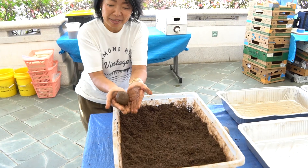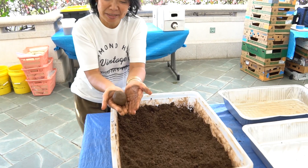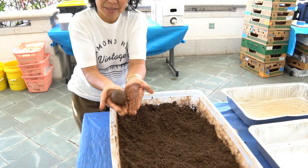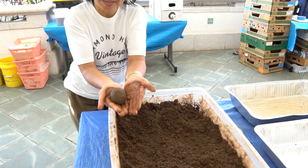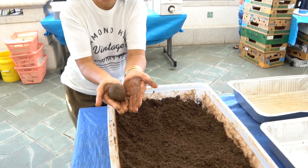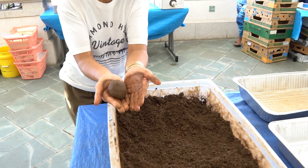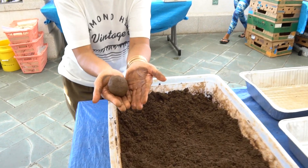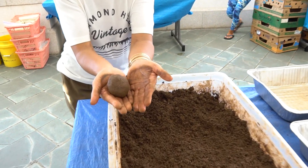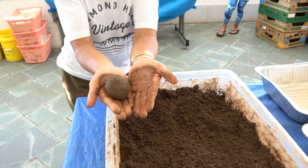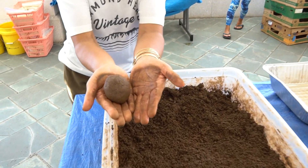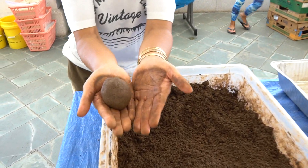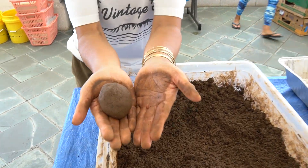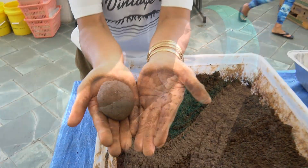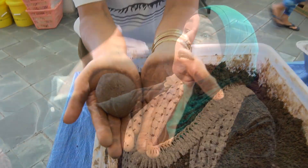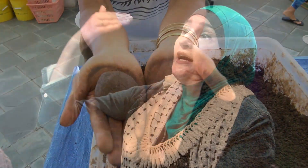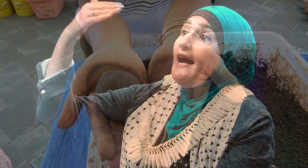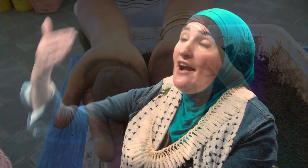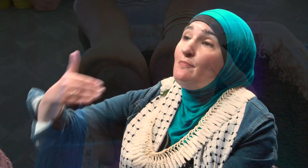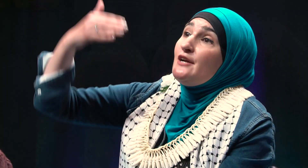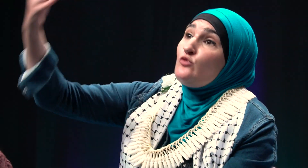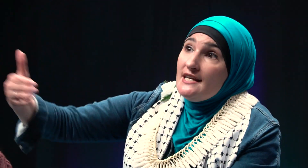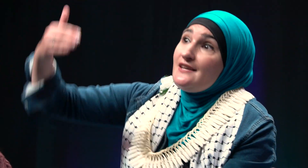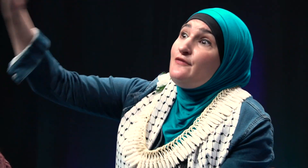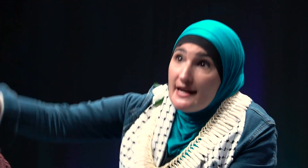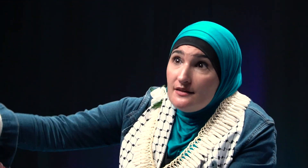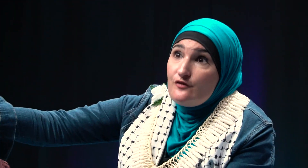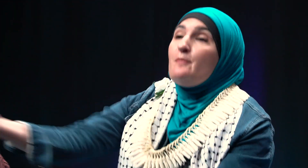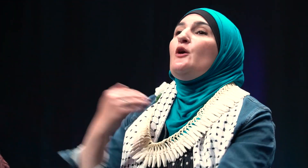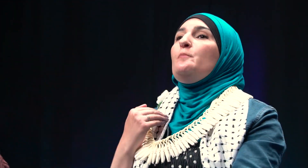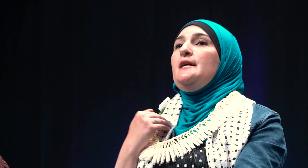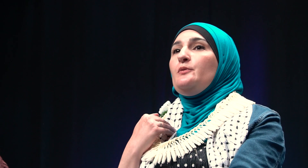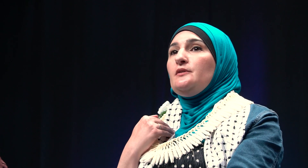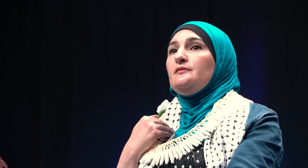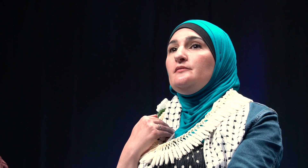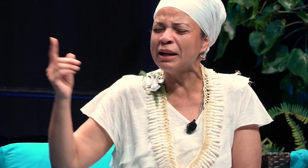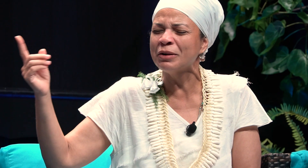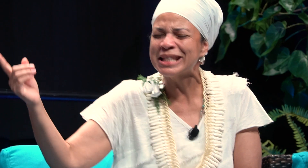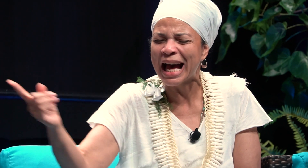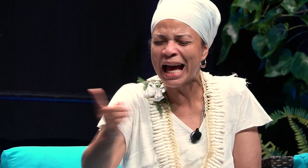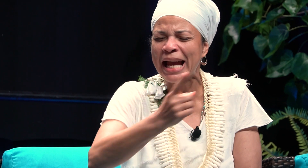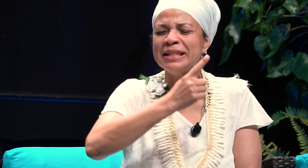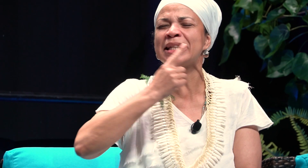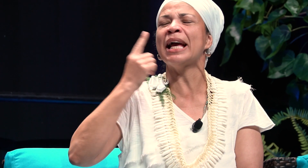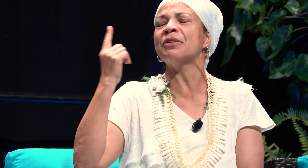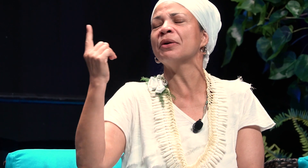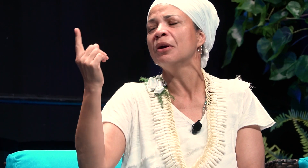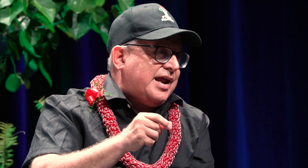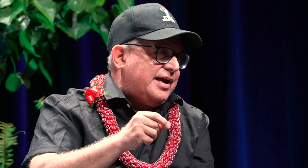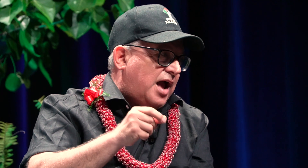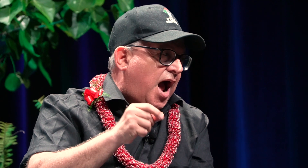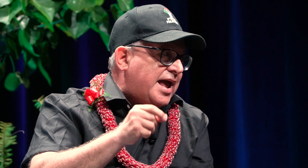You know my grandma, she like the boy real sour. I love my grandma every minute, every hour on the